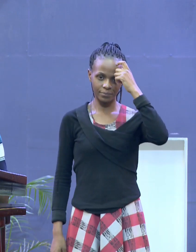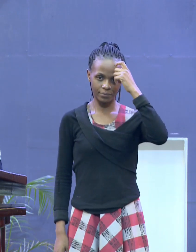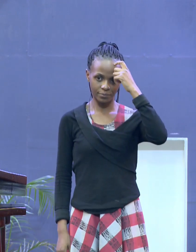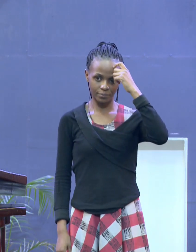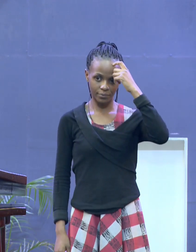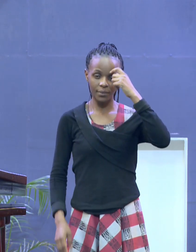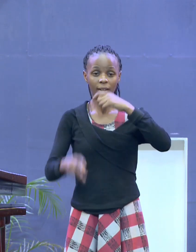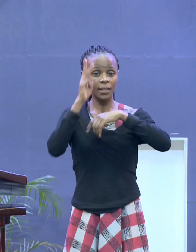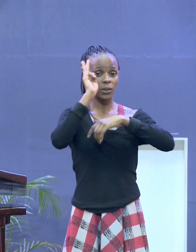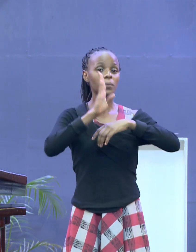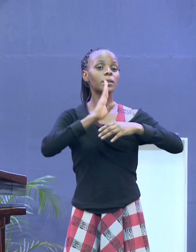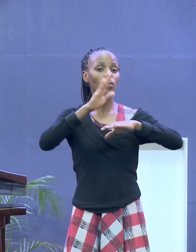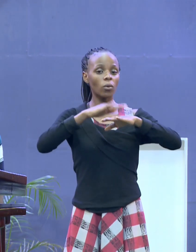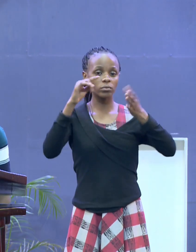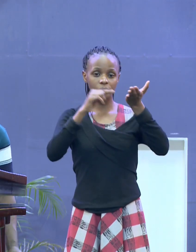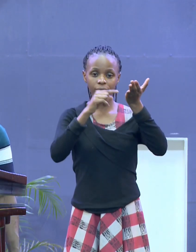It will be on Tuesday.